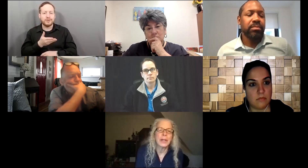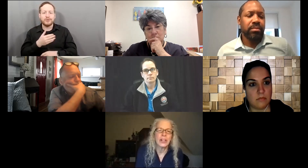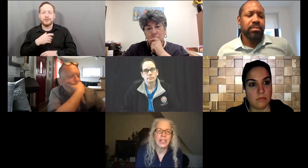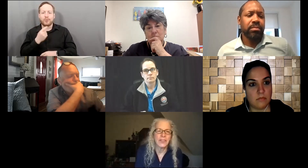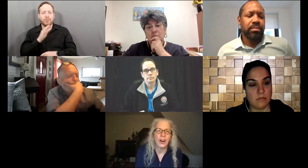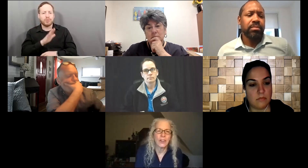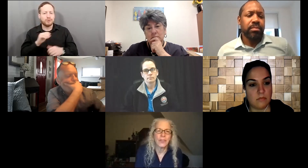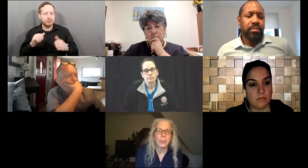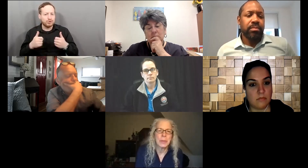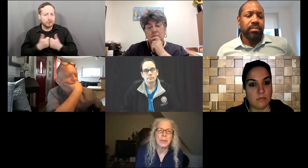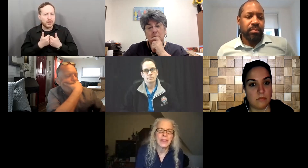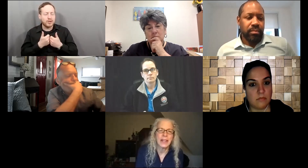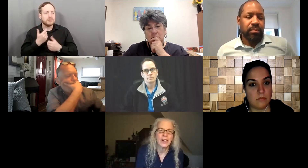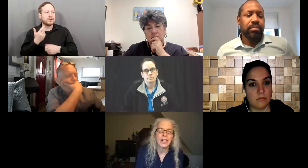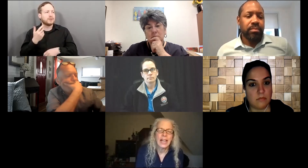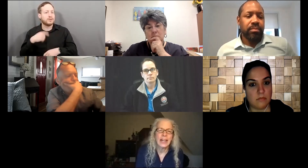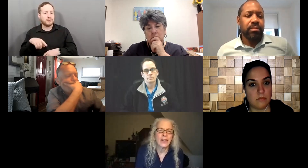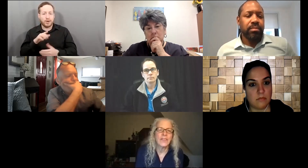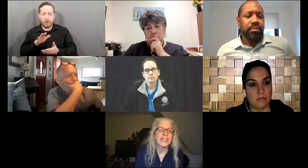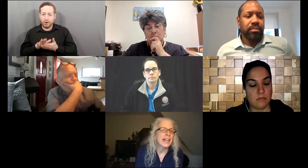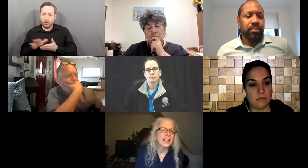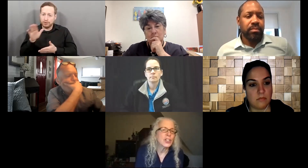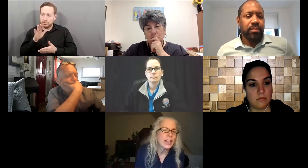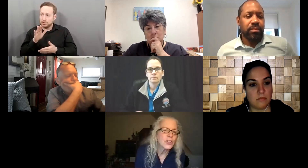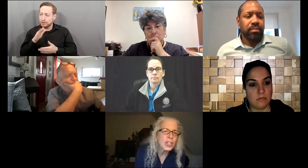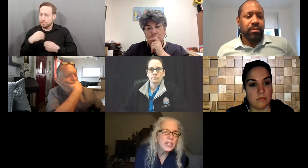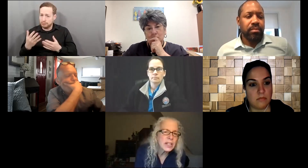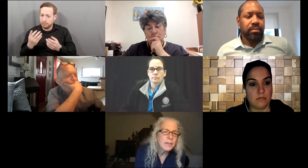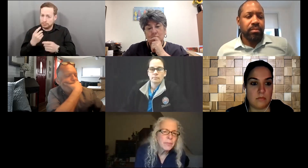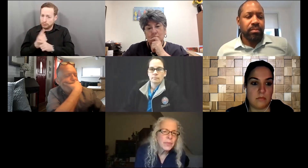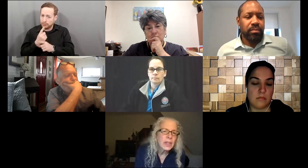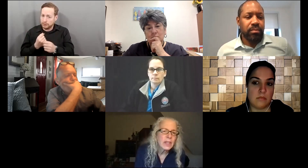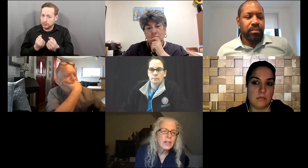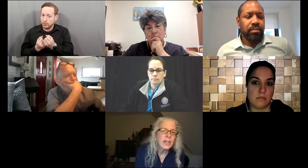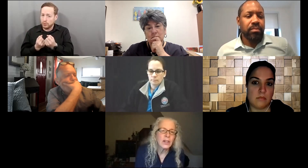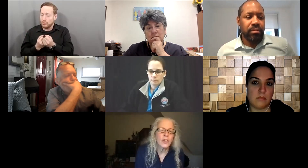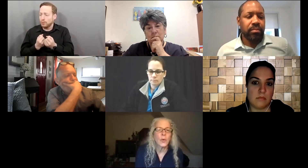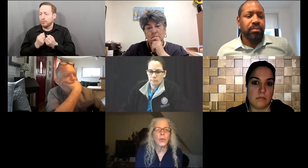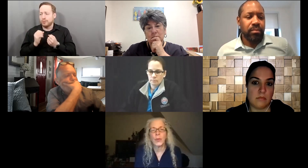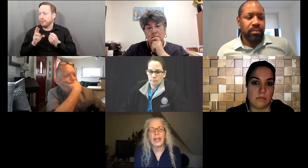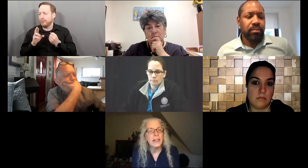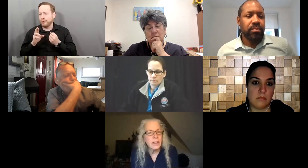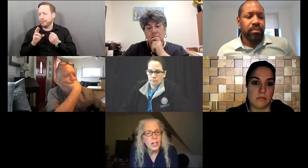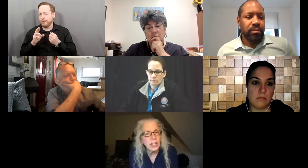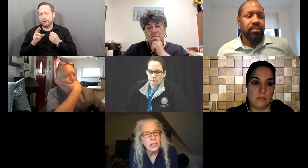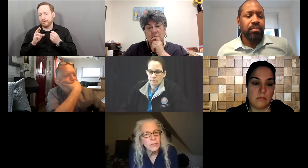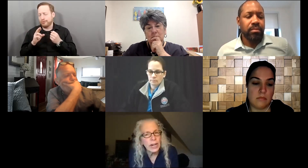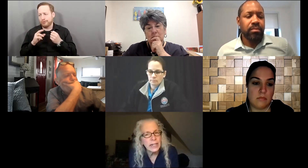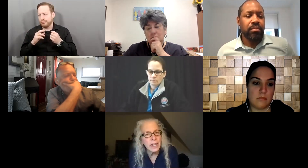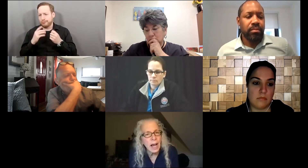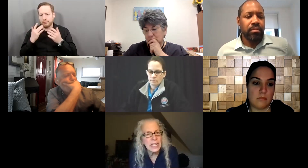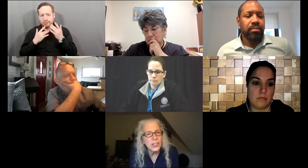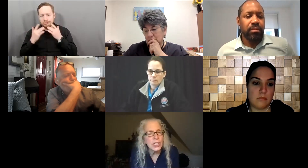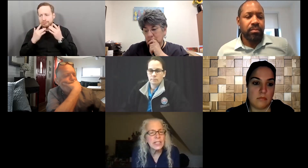how many other deaf and hard of hearing people are there. And are they facing any challenges? Do they get the